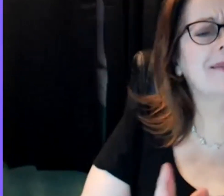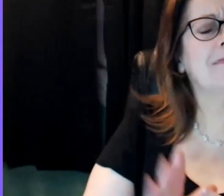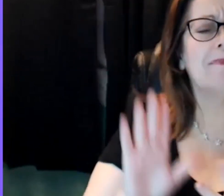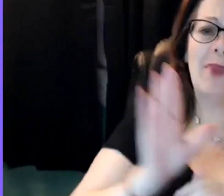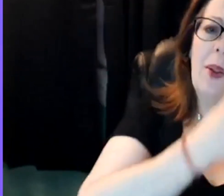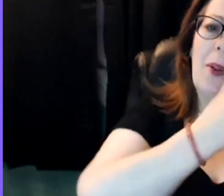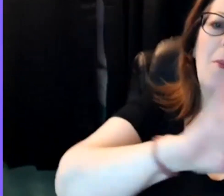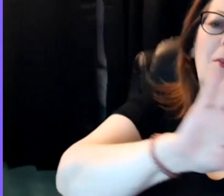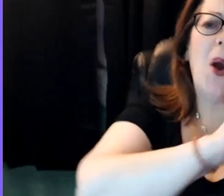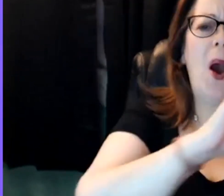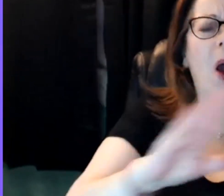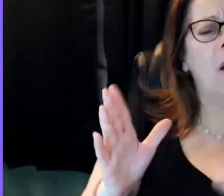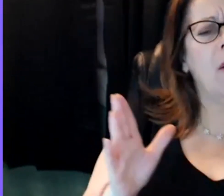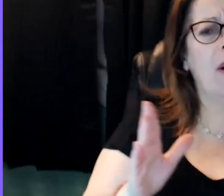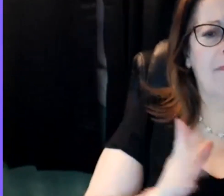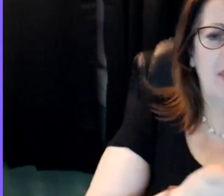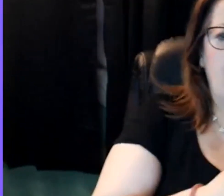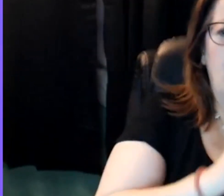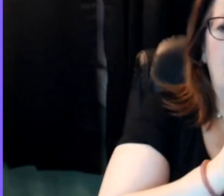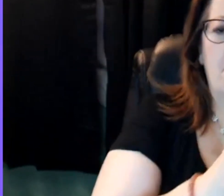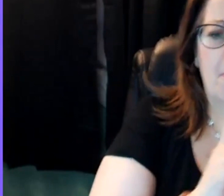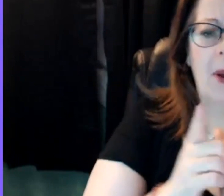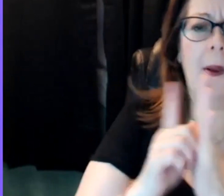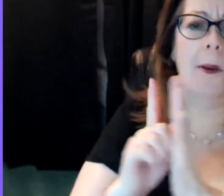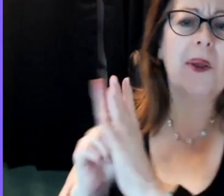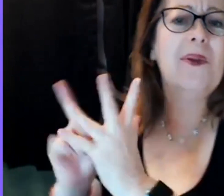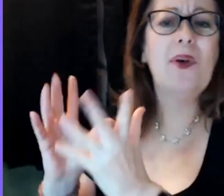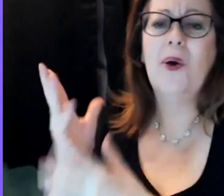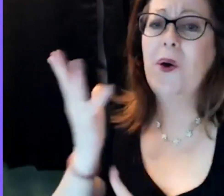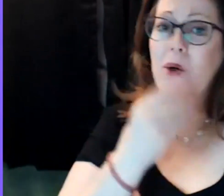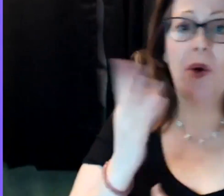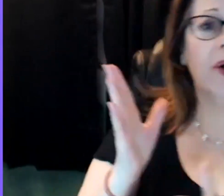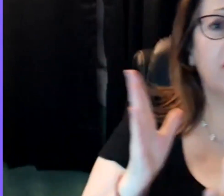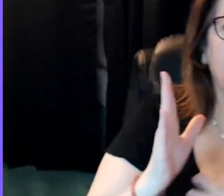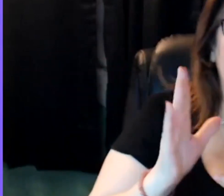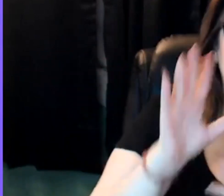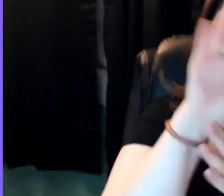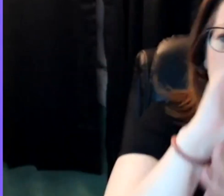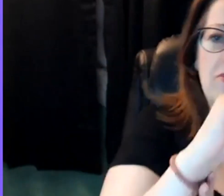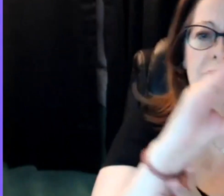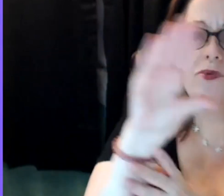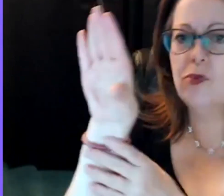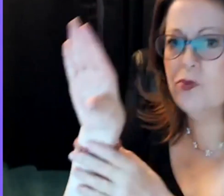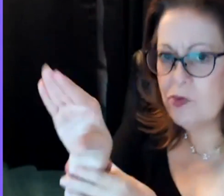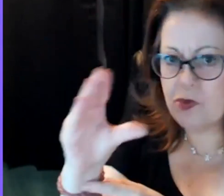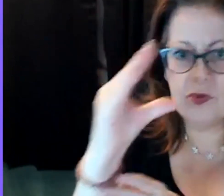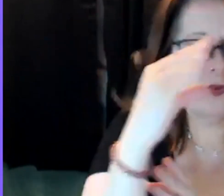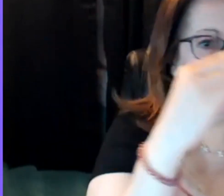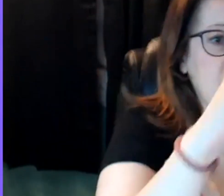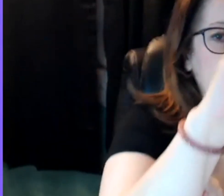it moves between moments and the gorgeous moments of camera work, and like this ultimate